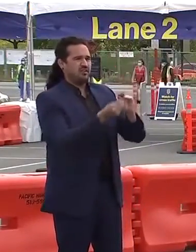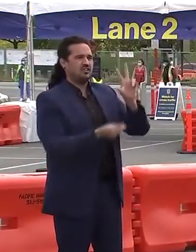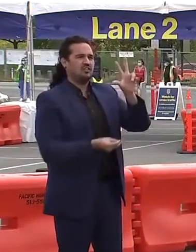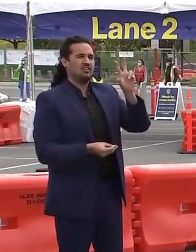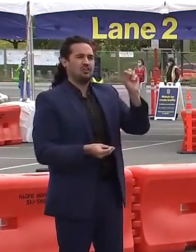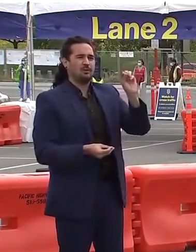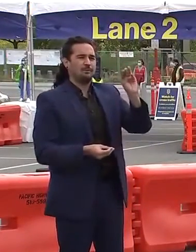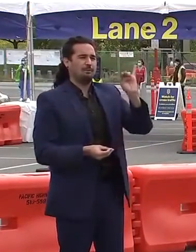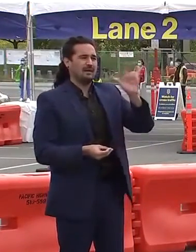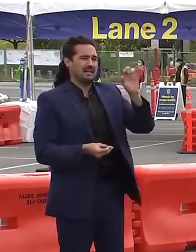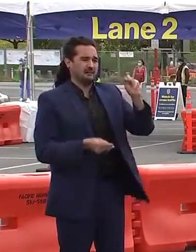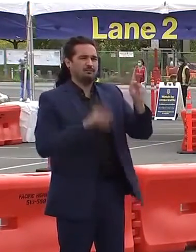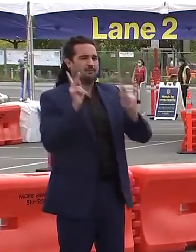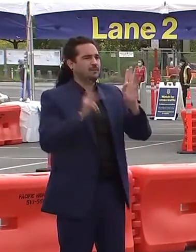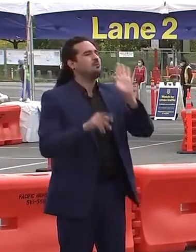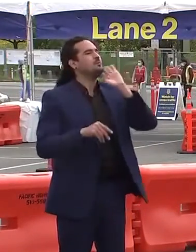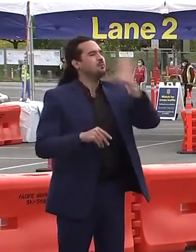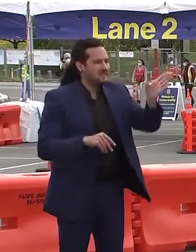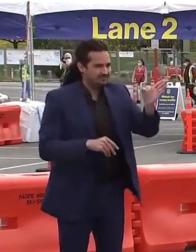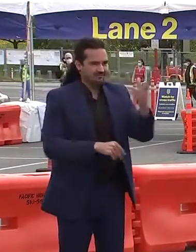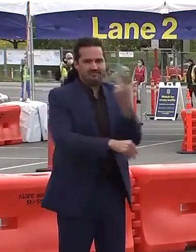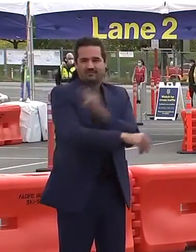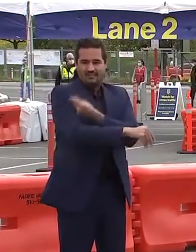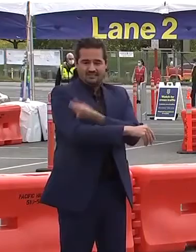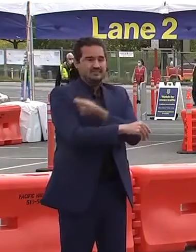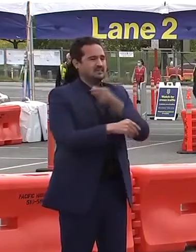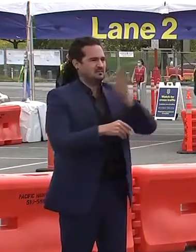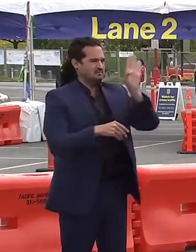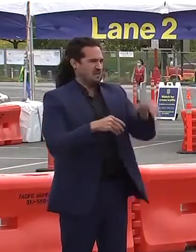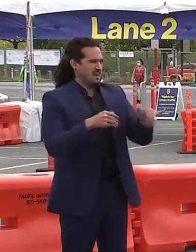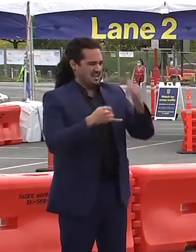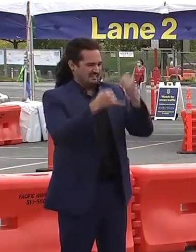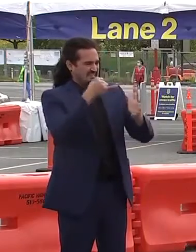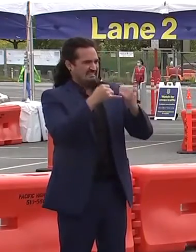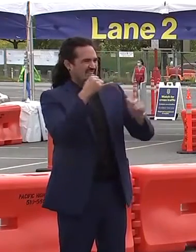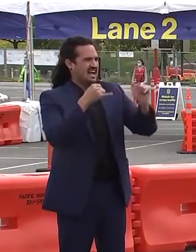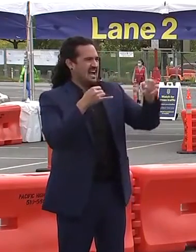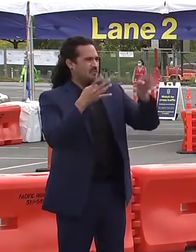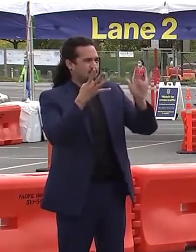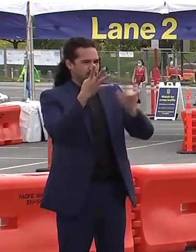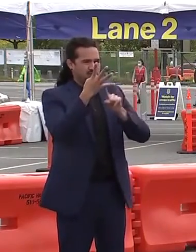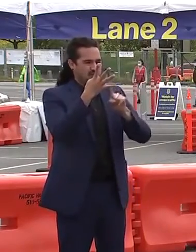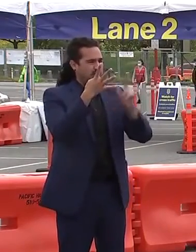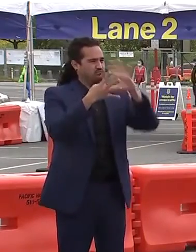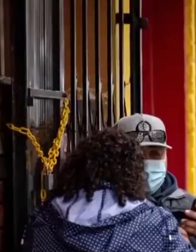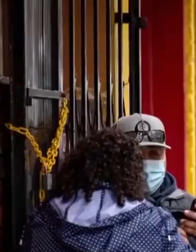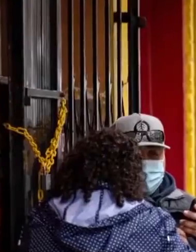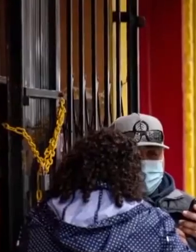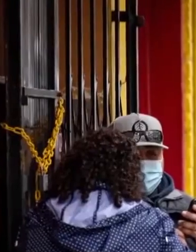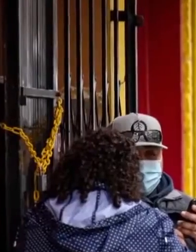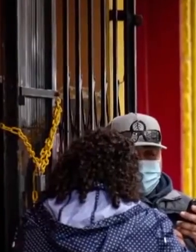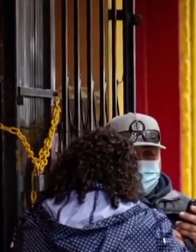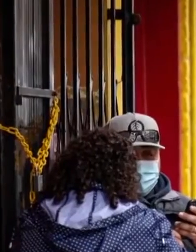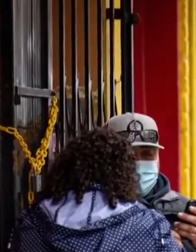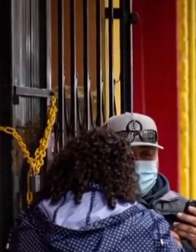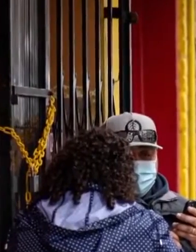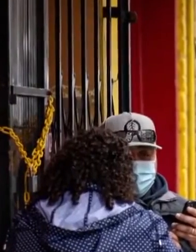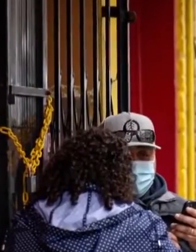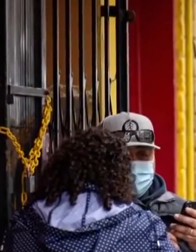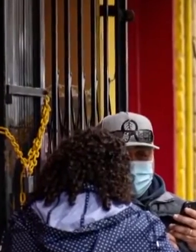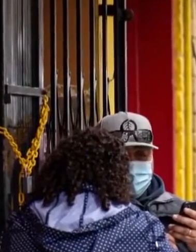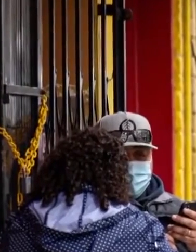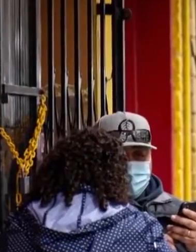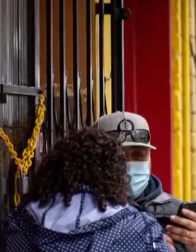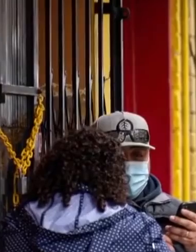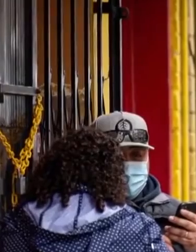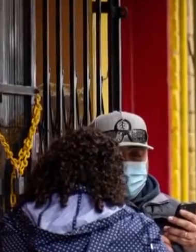restrictions June 15th. This means no more color-coded tier system. Businesses and gatherings will have no restrictions. June